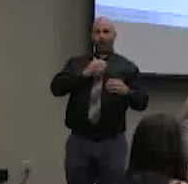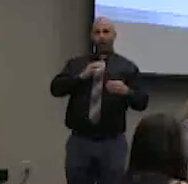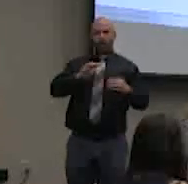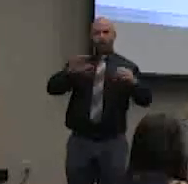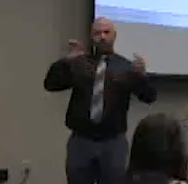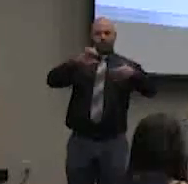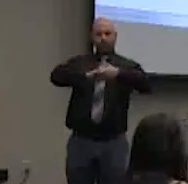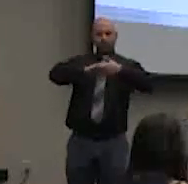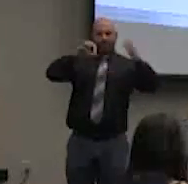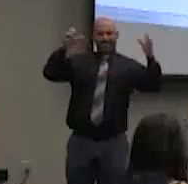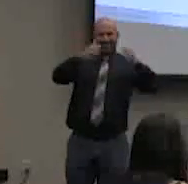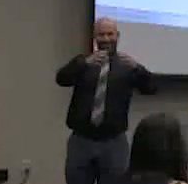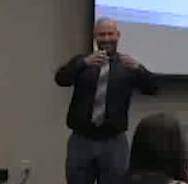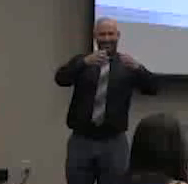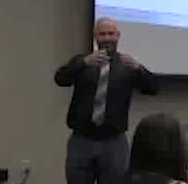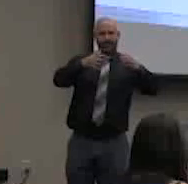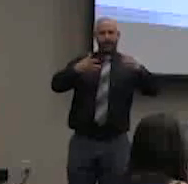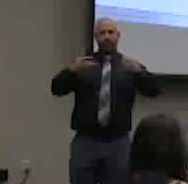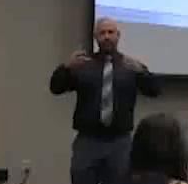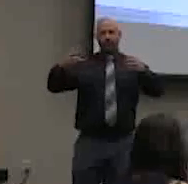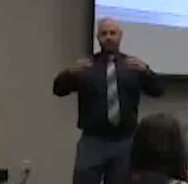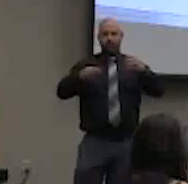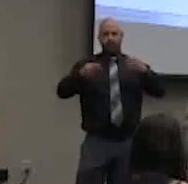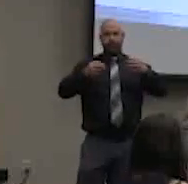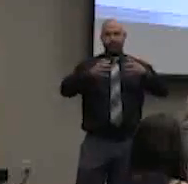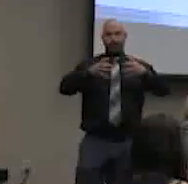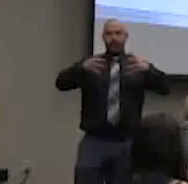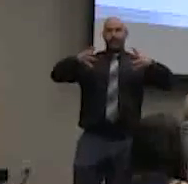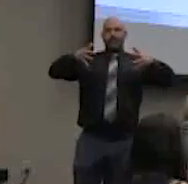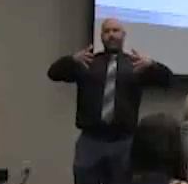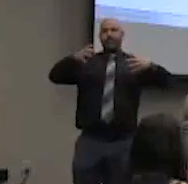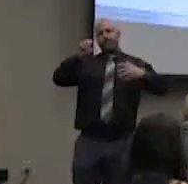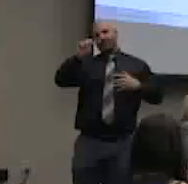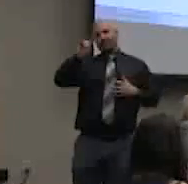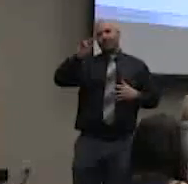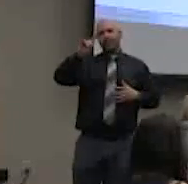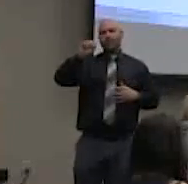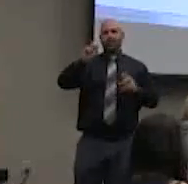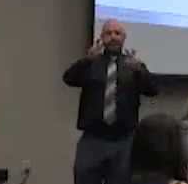probably describes me differently than being a thinker, but